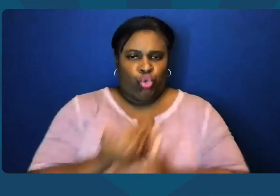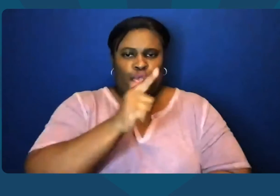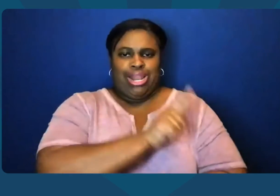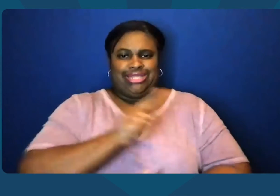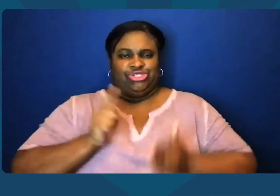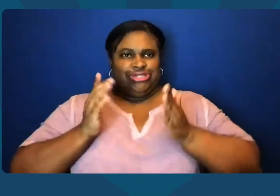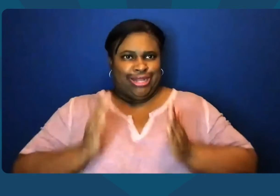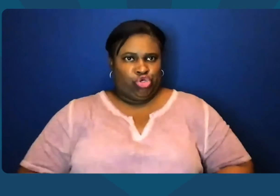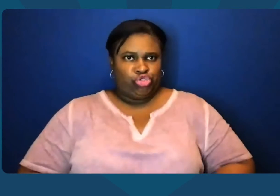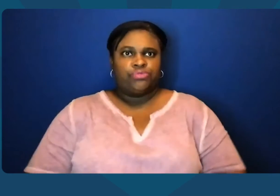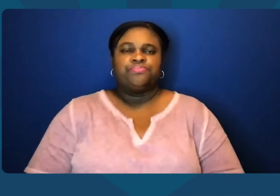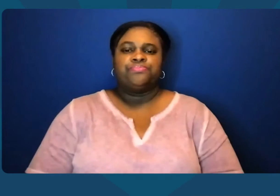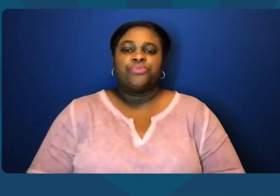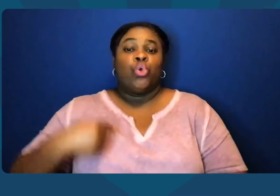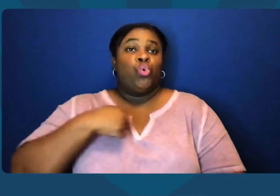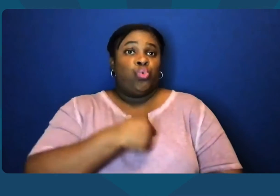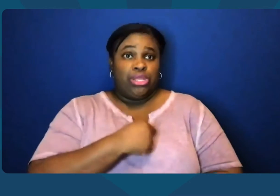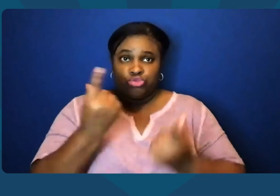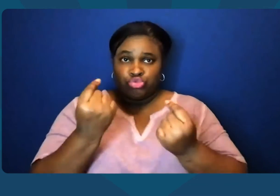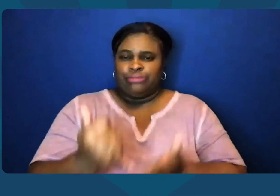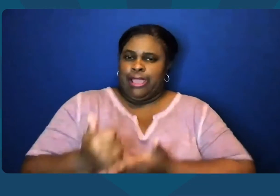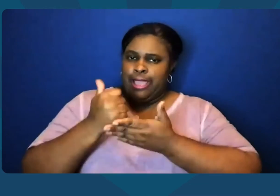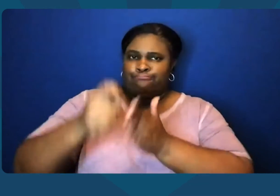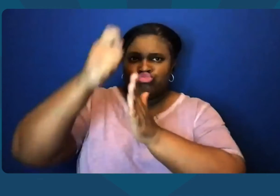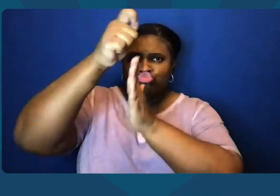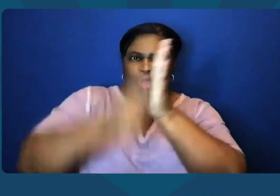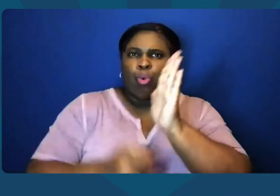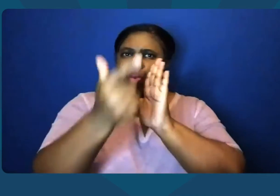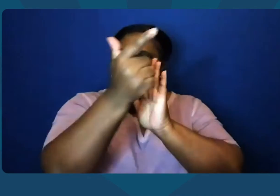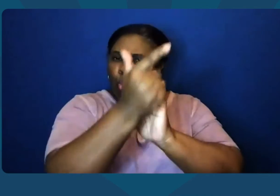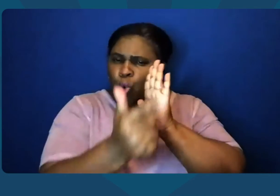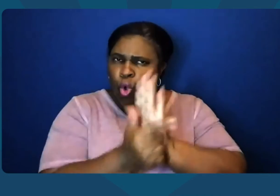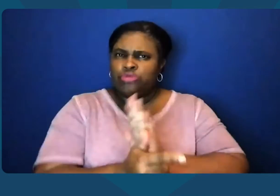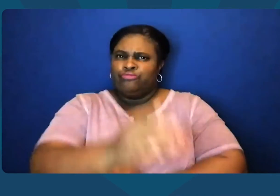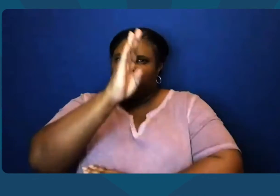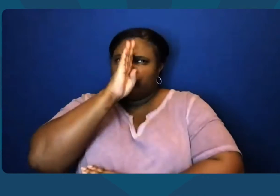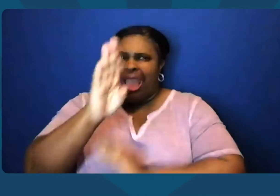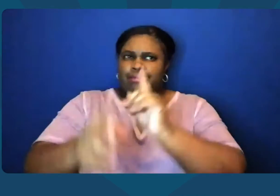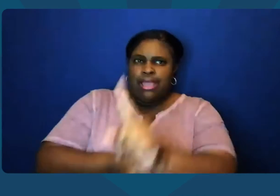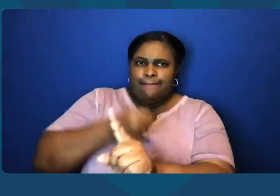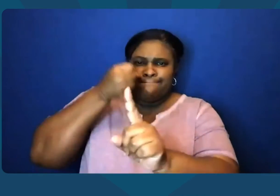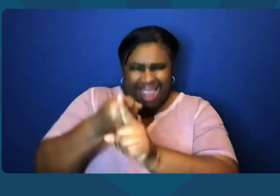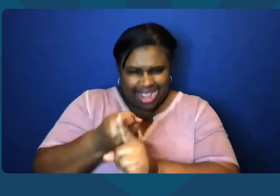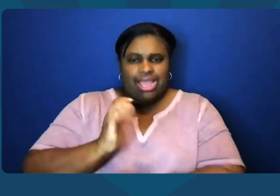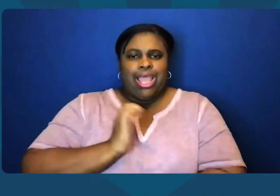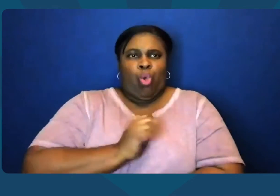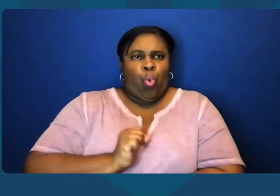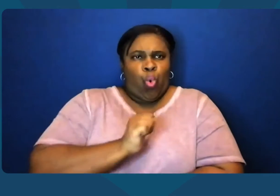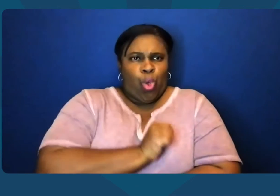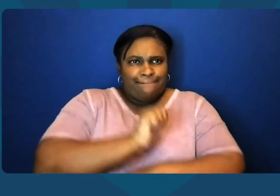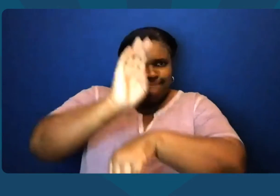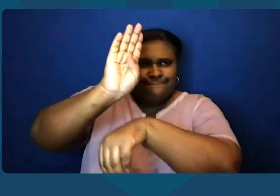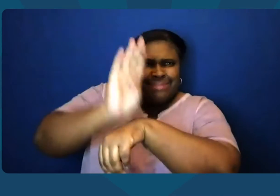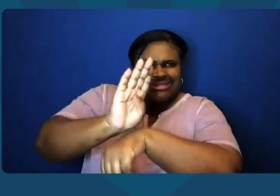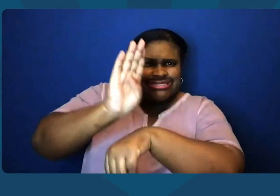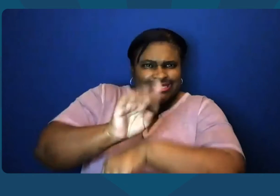We have enabled the majority to write legislation which directly impacts their own business